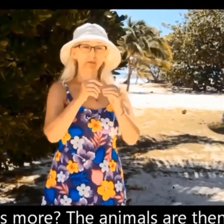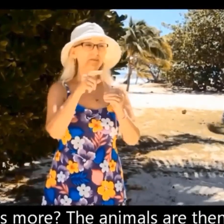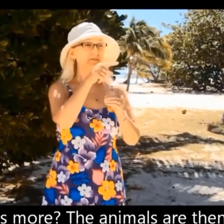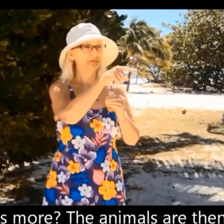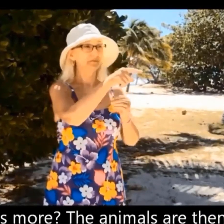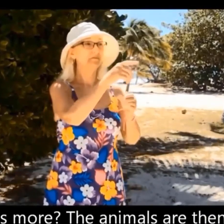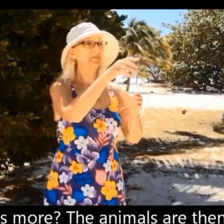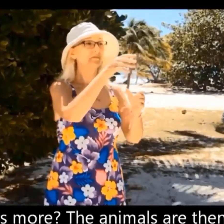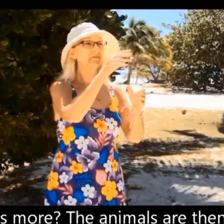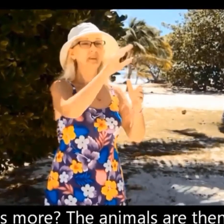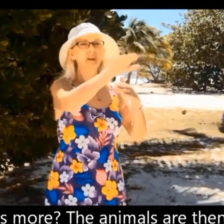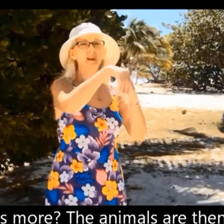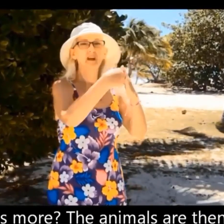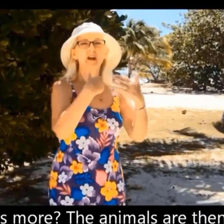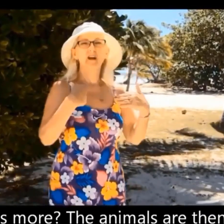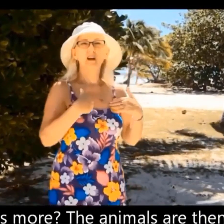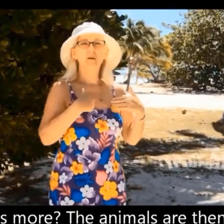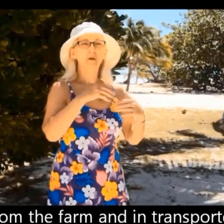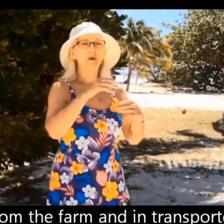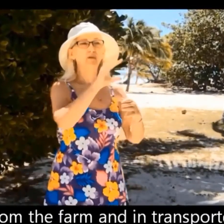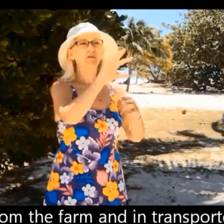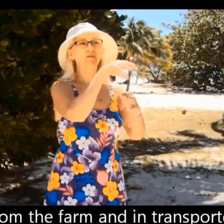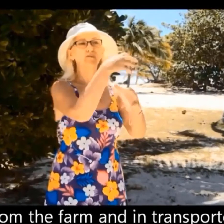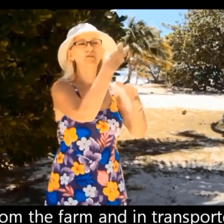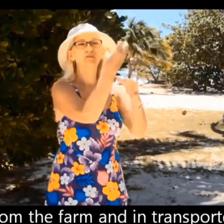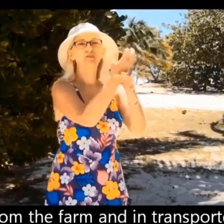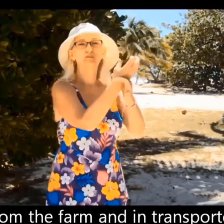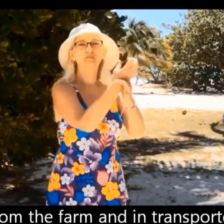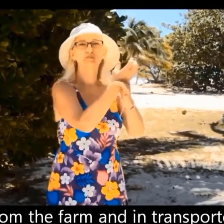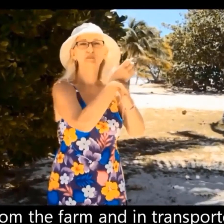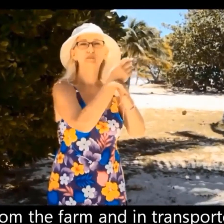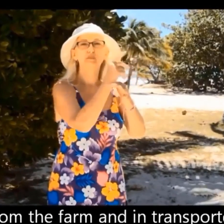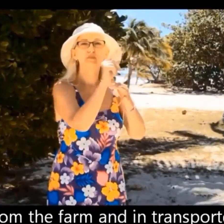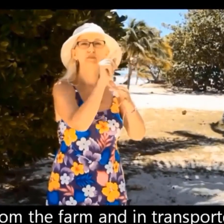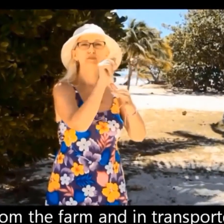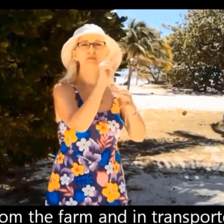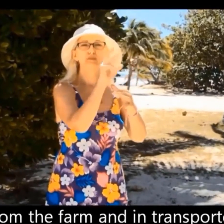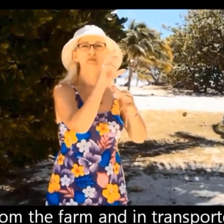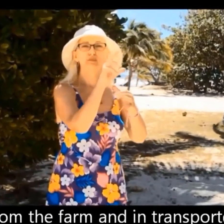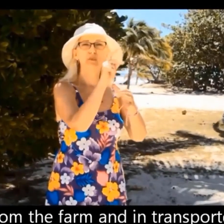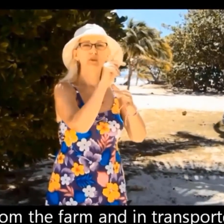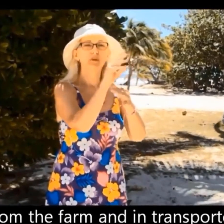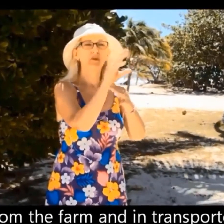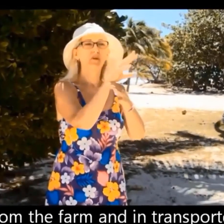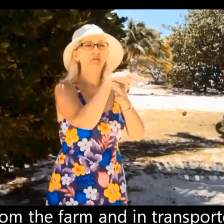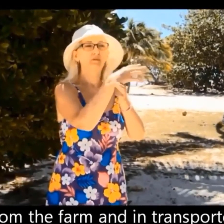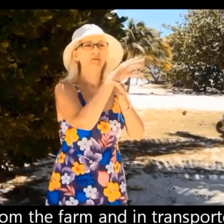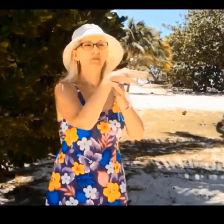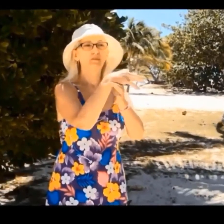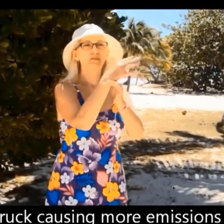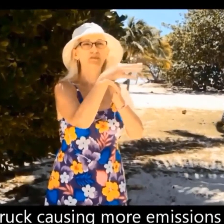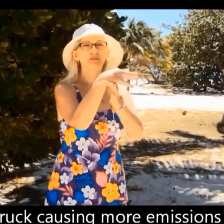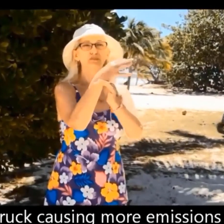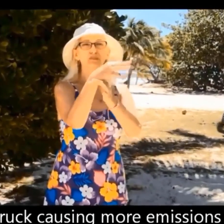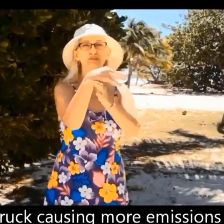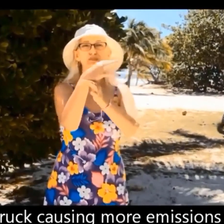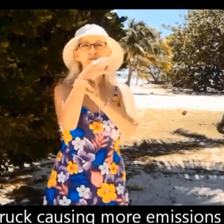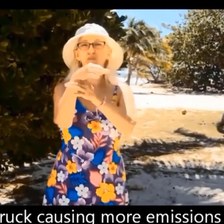What's more, the animals are then taken from the farm and transported on a